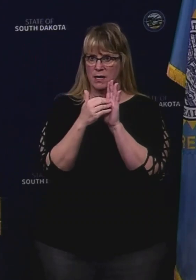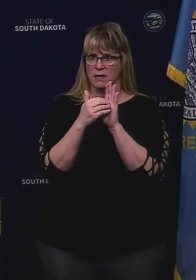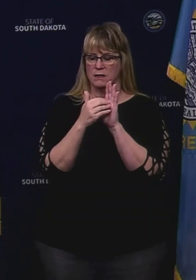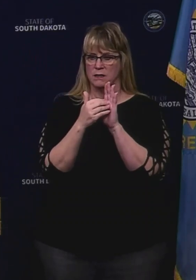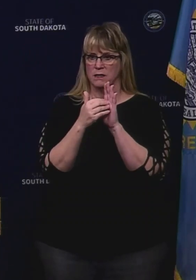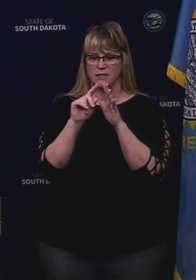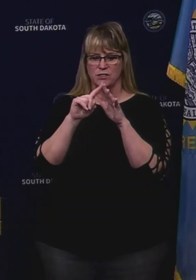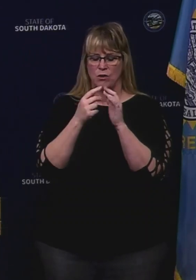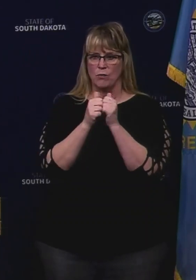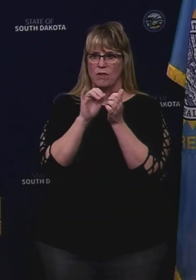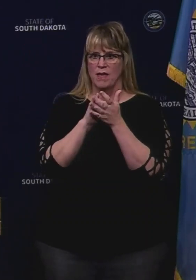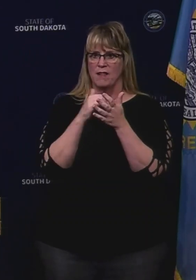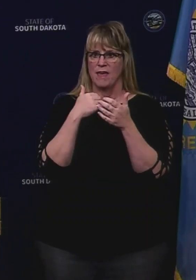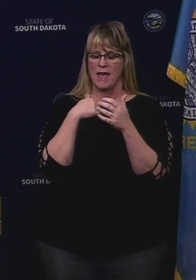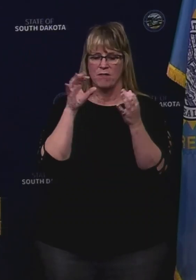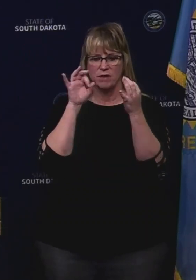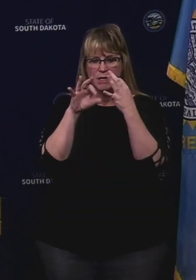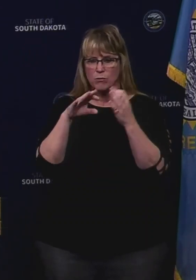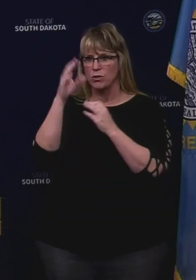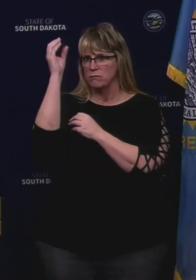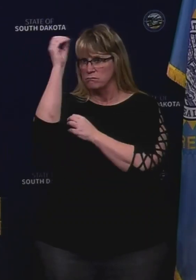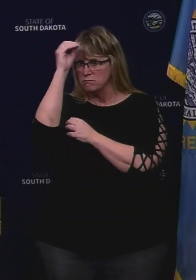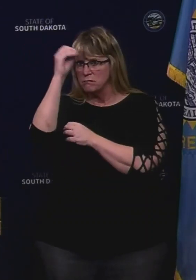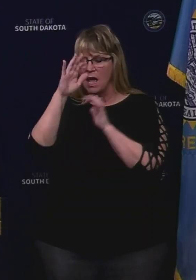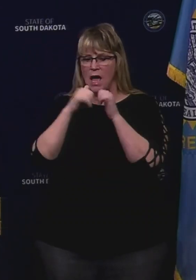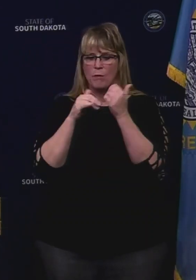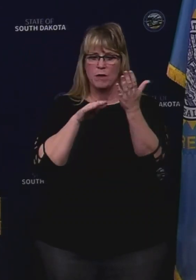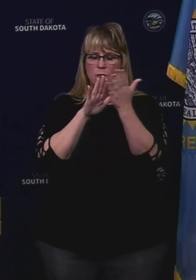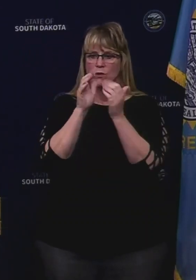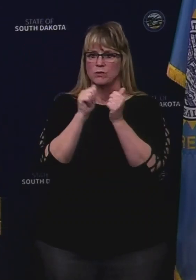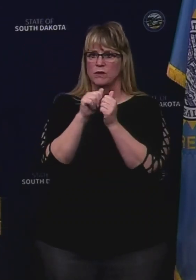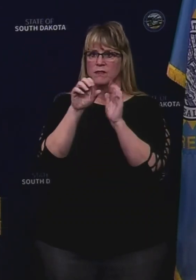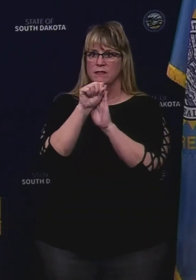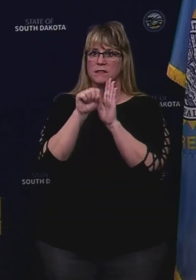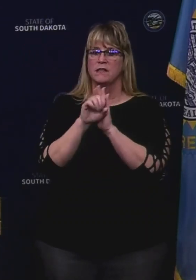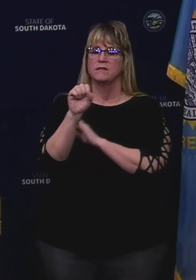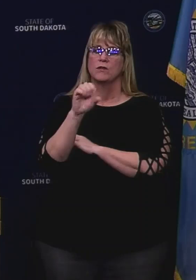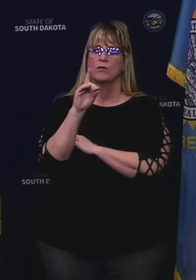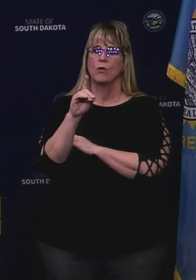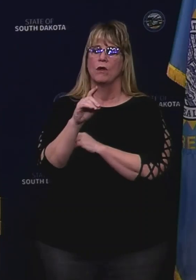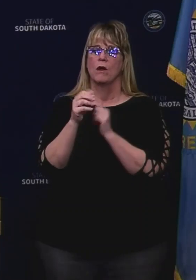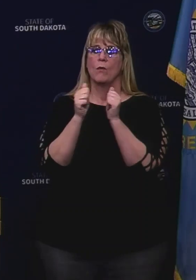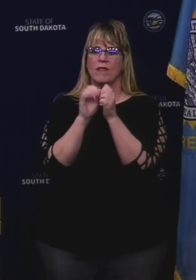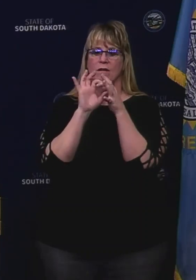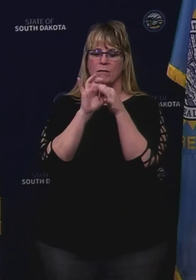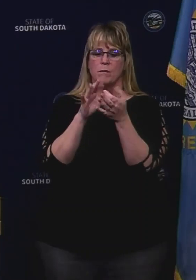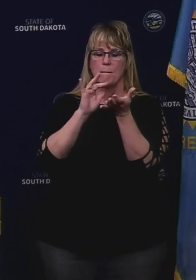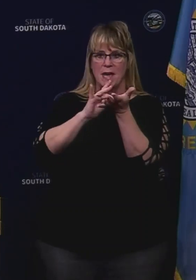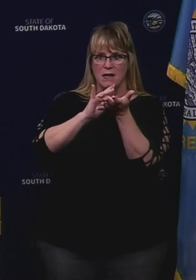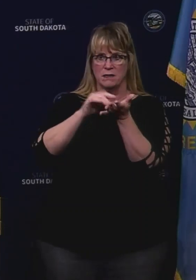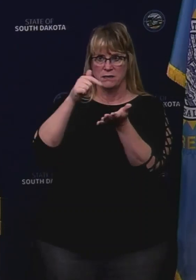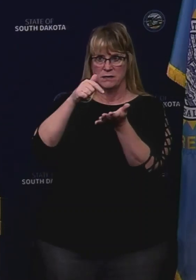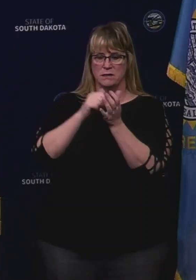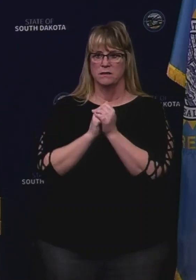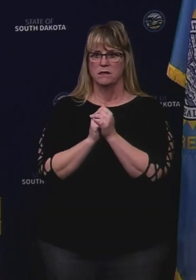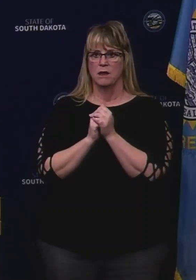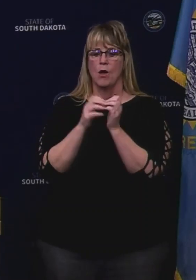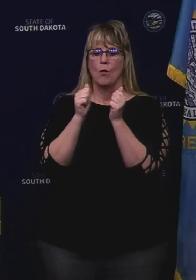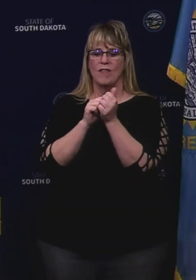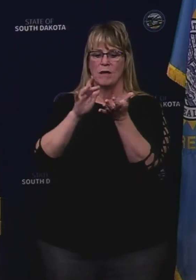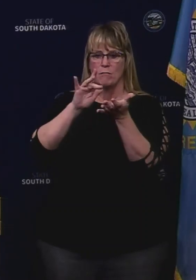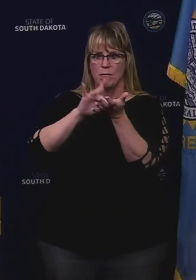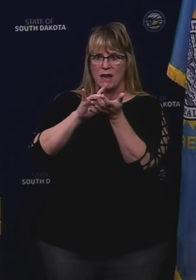guidelines and giving some input into how that would be approached here in the state of South Dakota medically. But they're looking at it through a